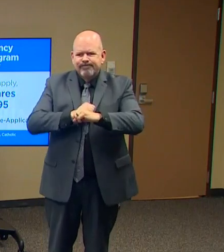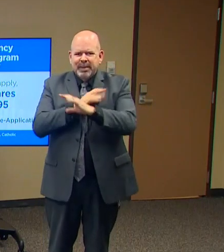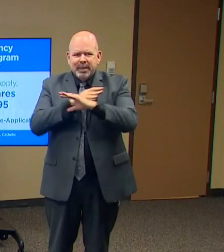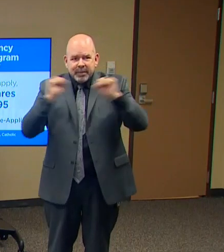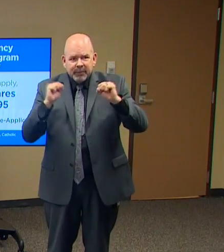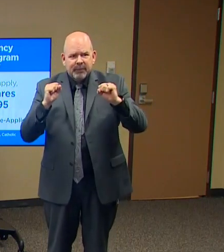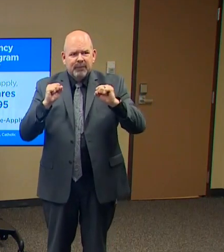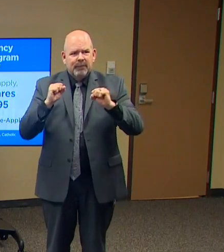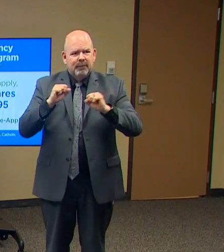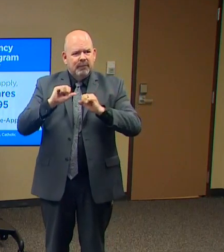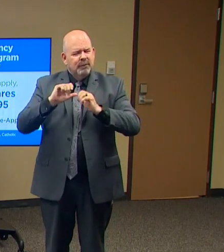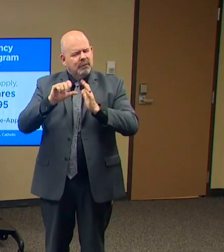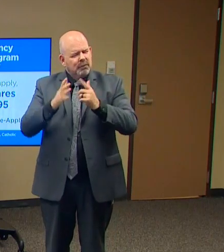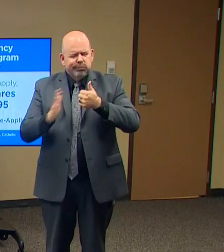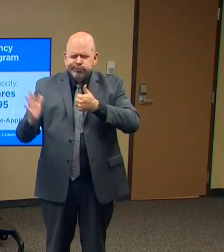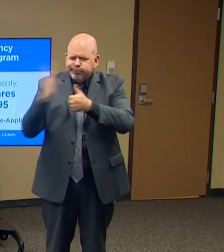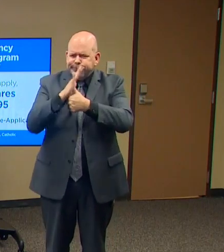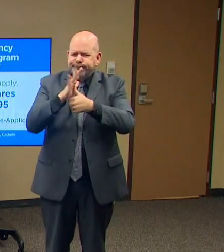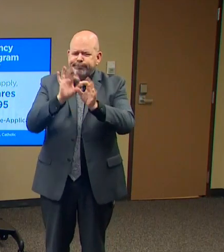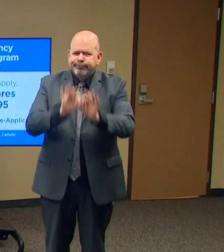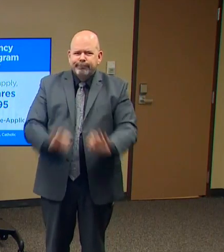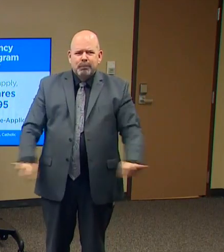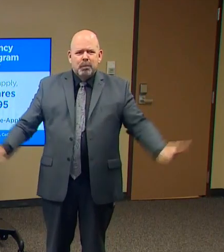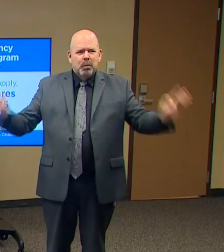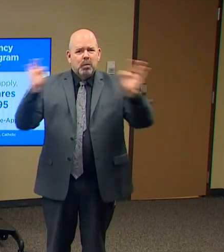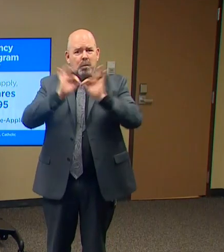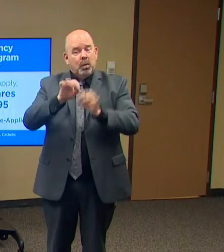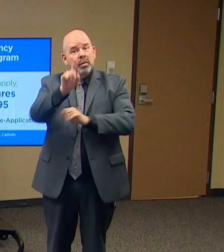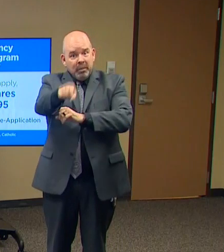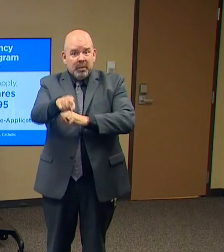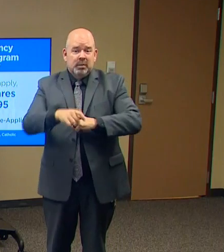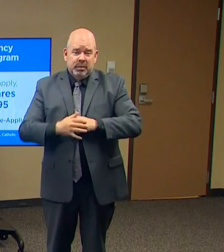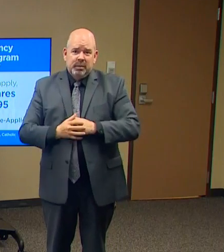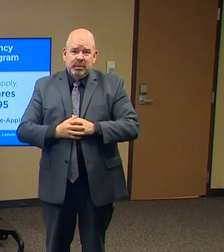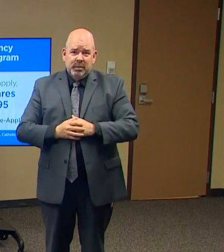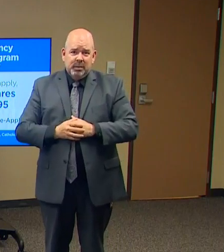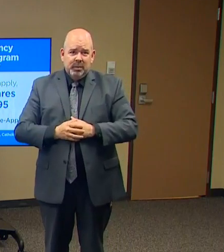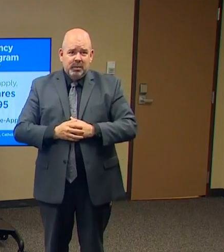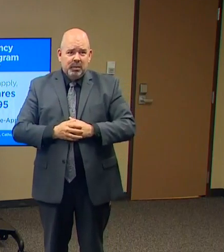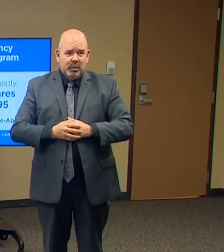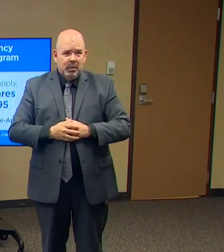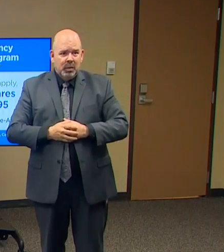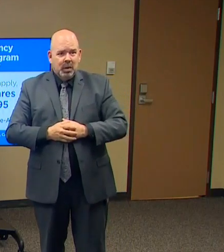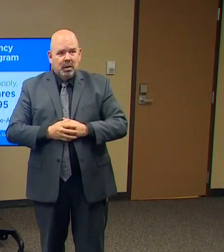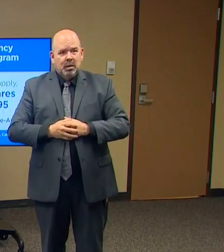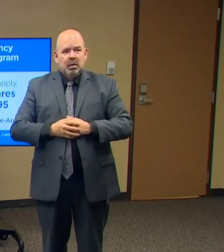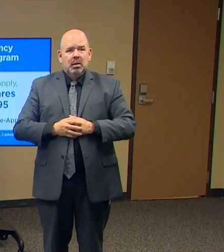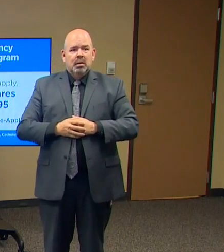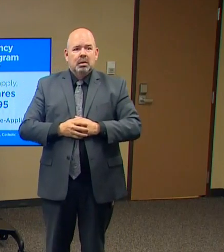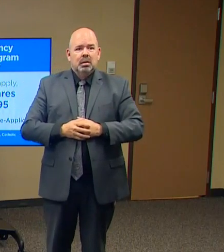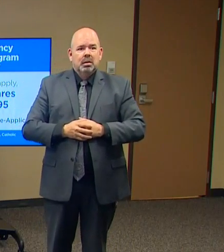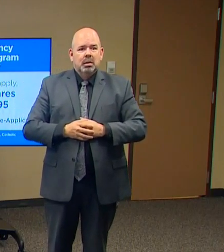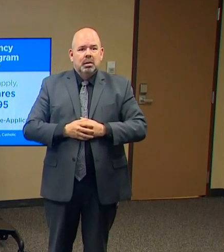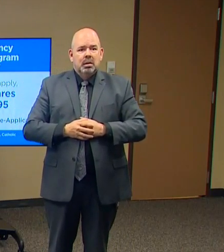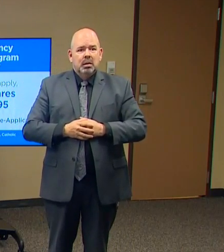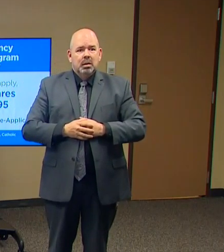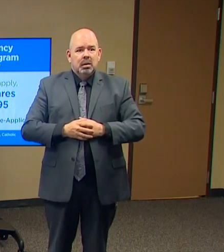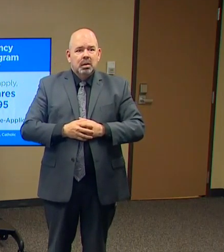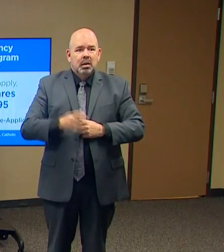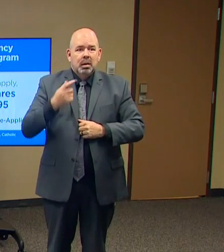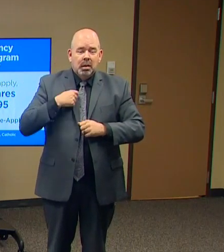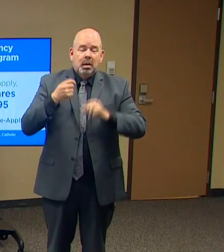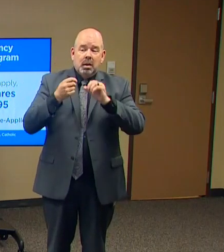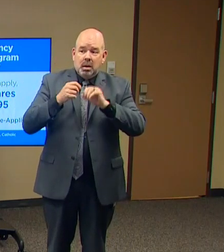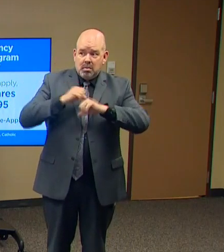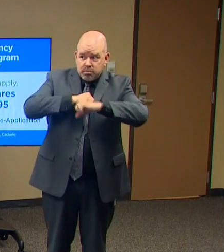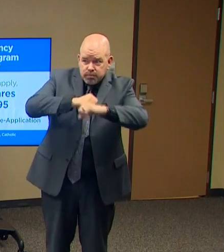safe. If we do that, we've got a good chance of getting through this and getting our economy moving